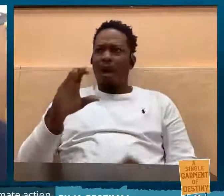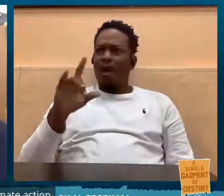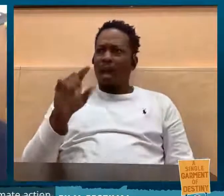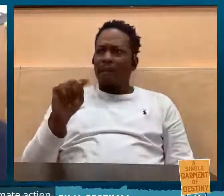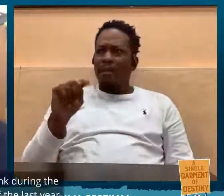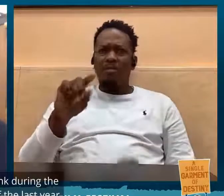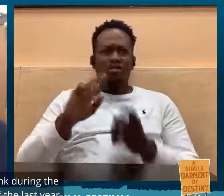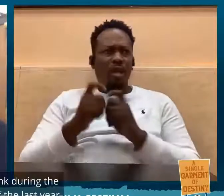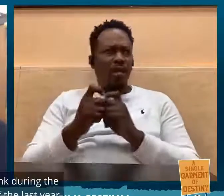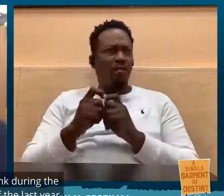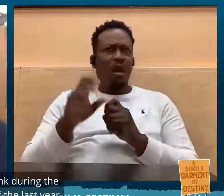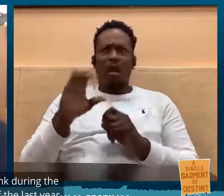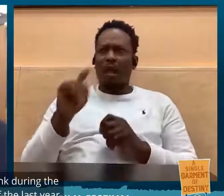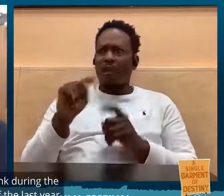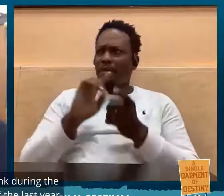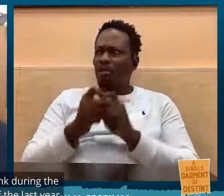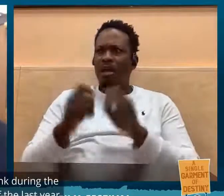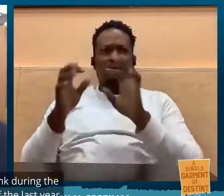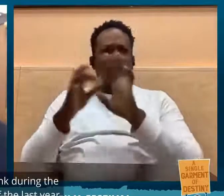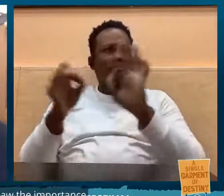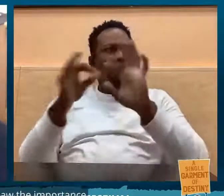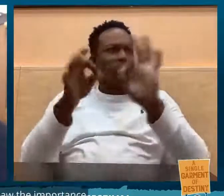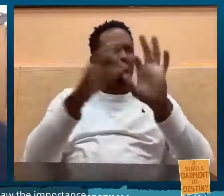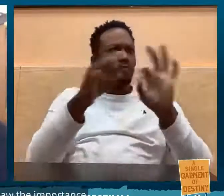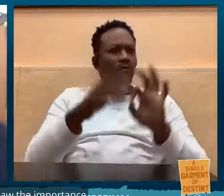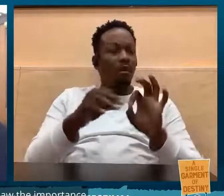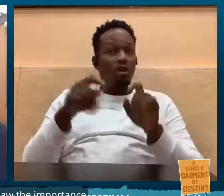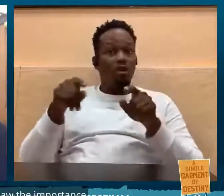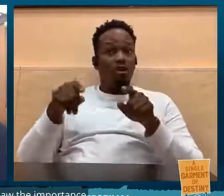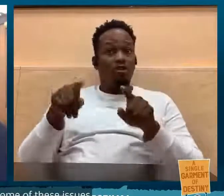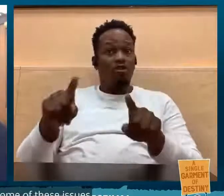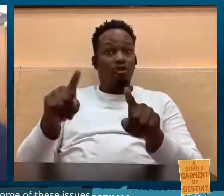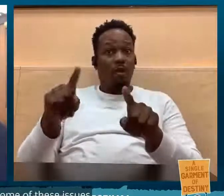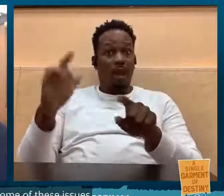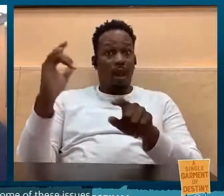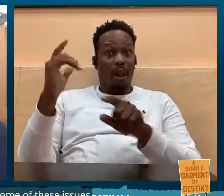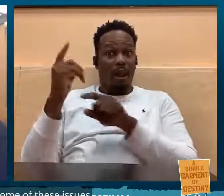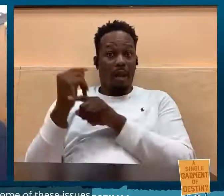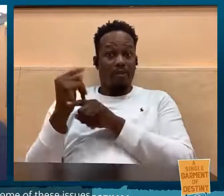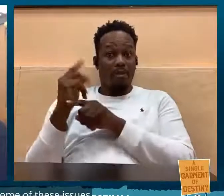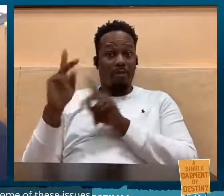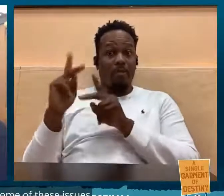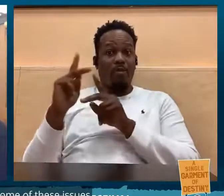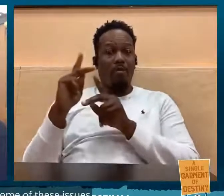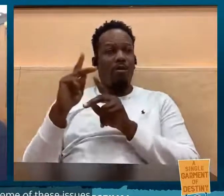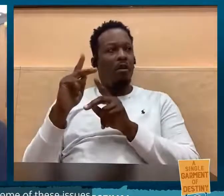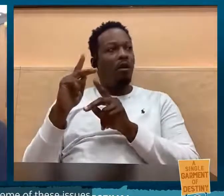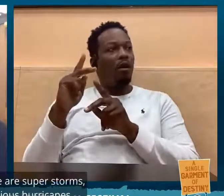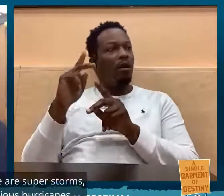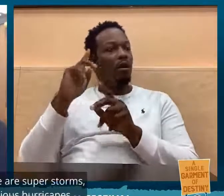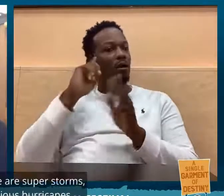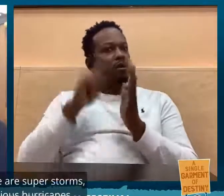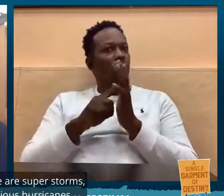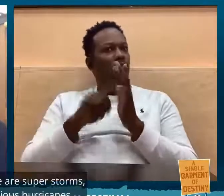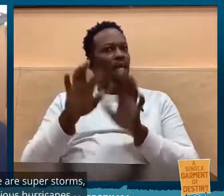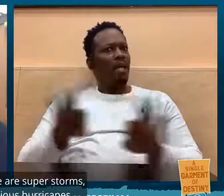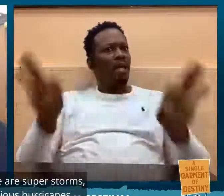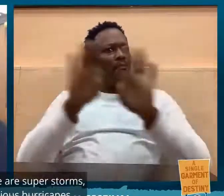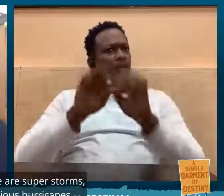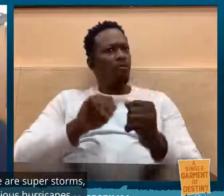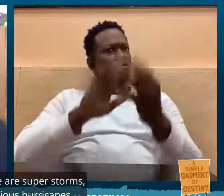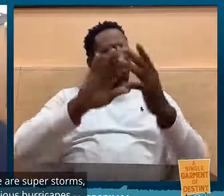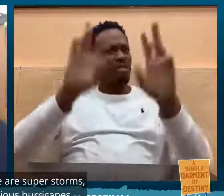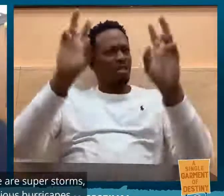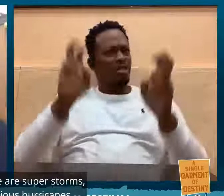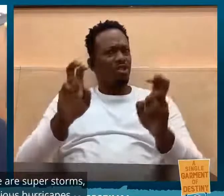climate action. And I think during the course of the last year, people really saw the importance of addressing some of these issues and how there are